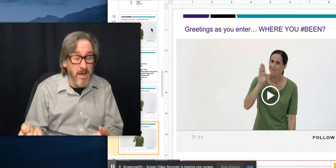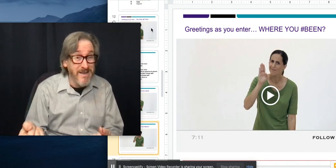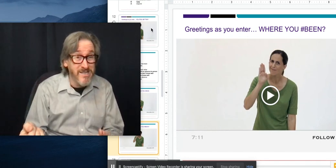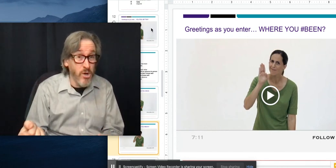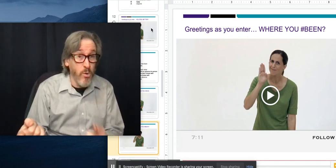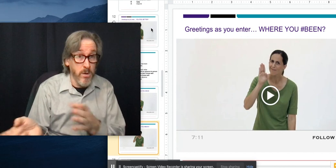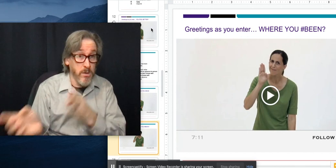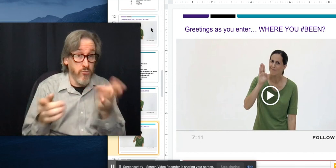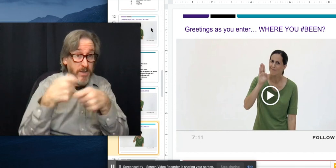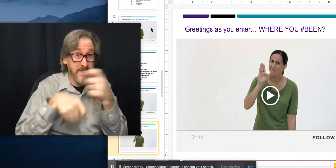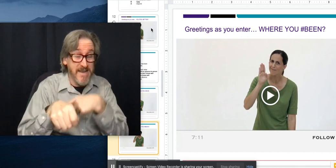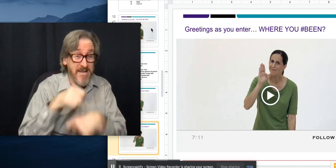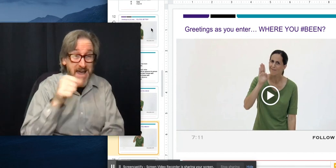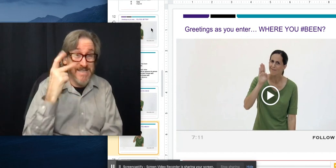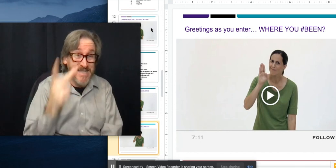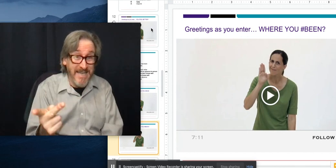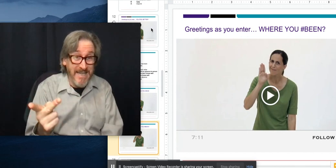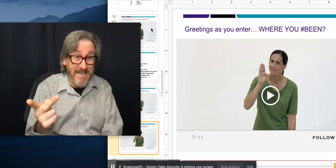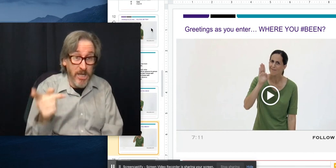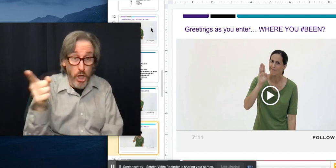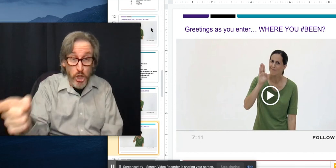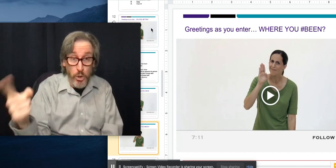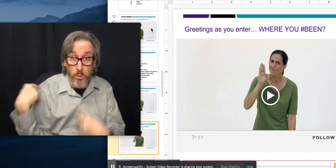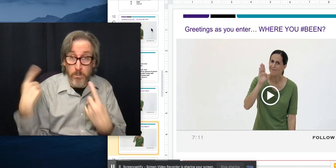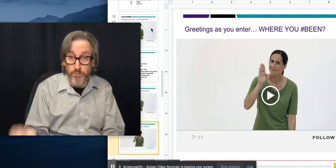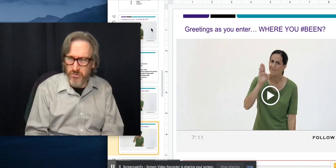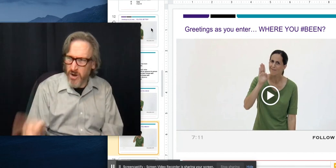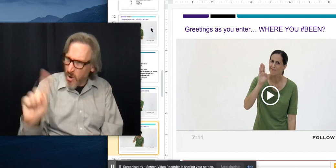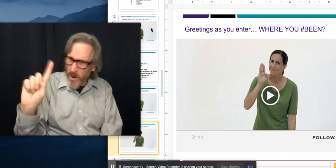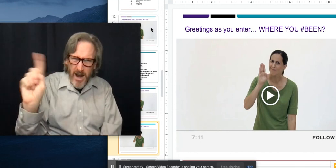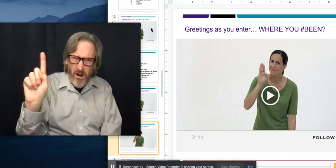Where you been? So replace the not see.